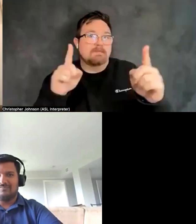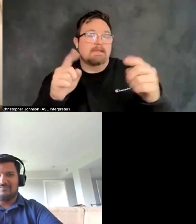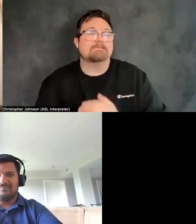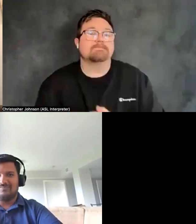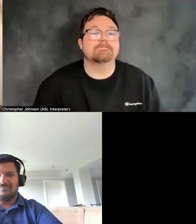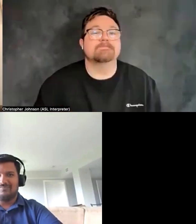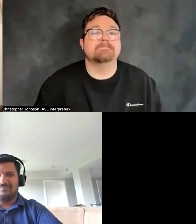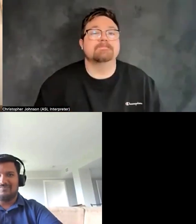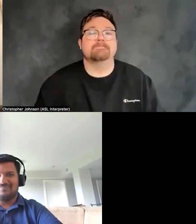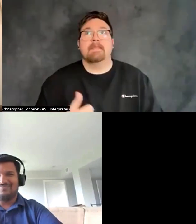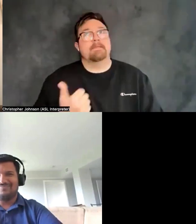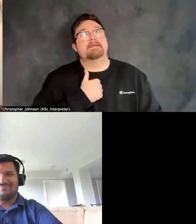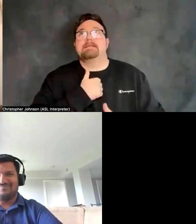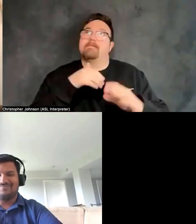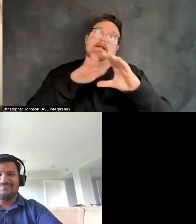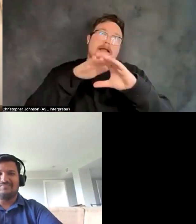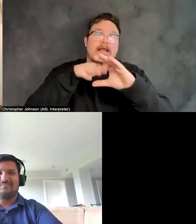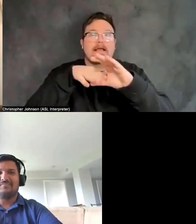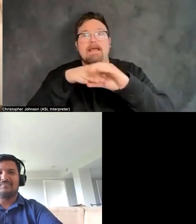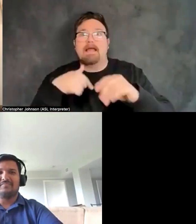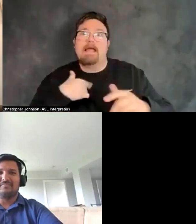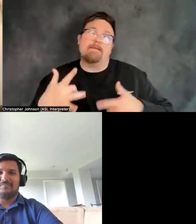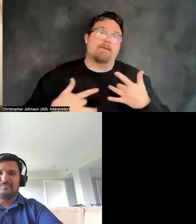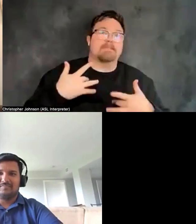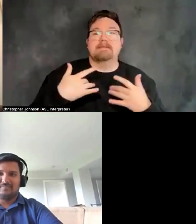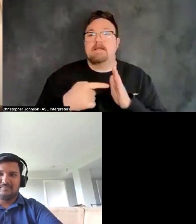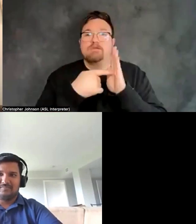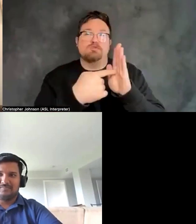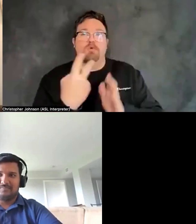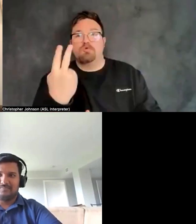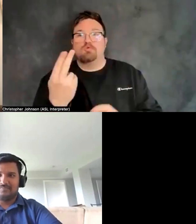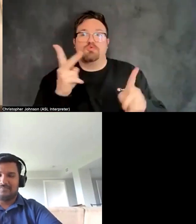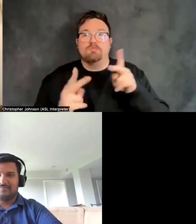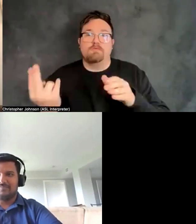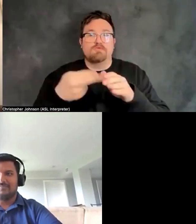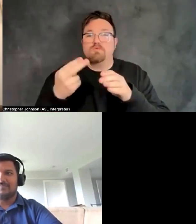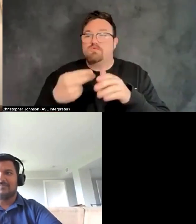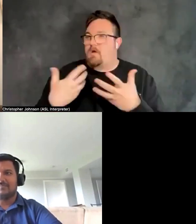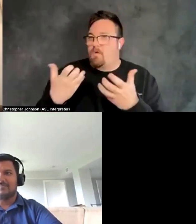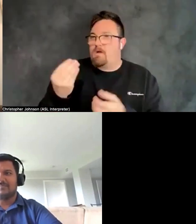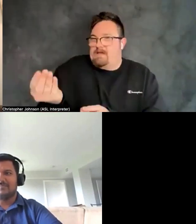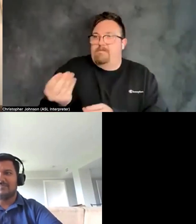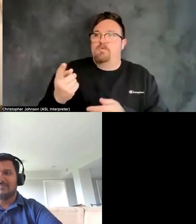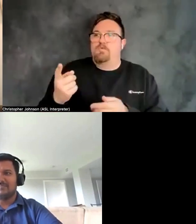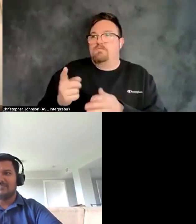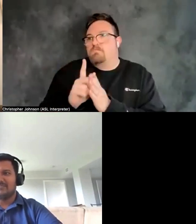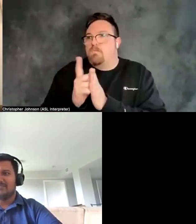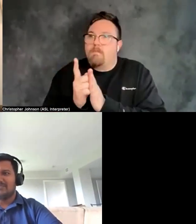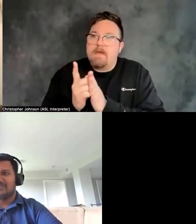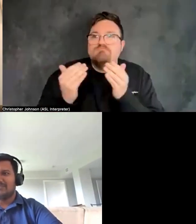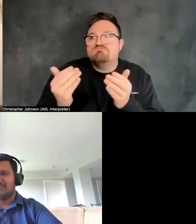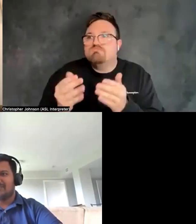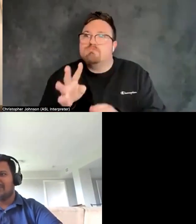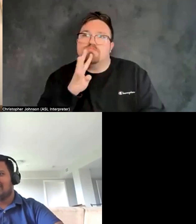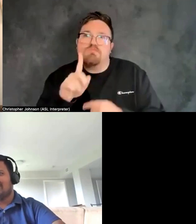long enough. I'm so excited to introduce our two guests. Let me give you both a moment just to maybe introduce yourself a little